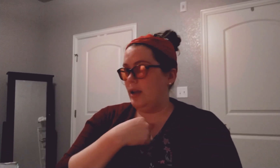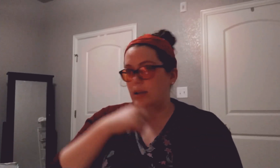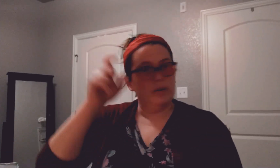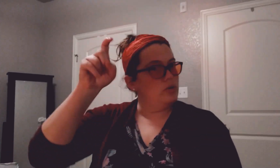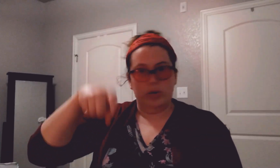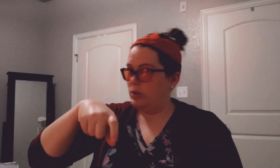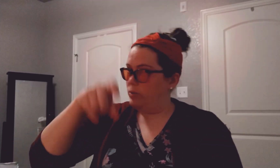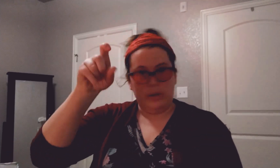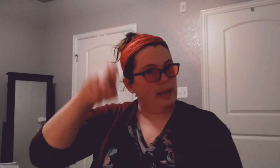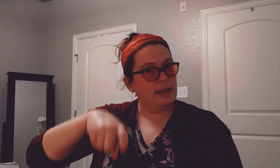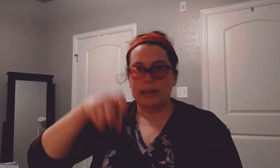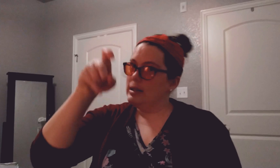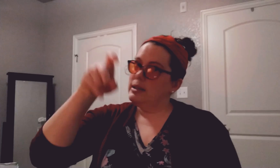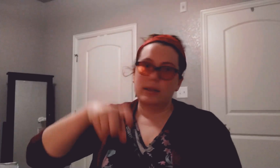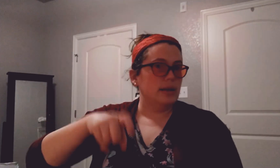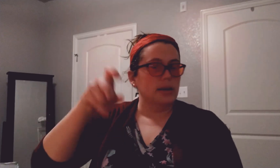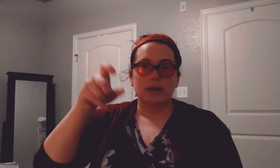I don't need.